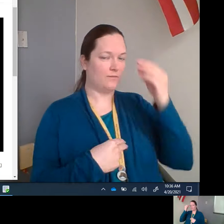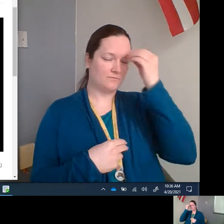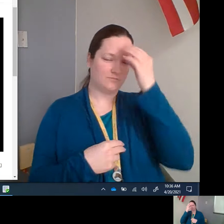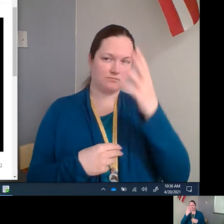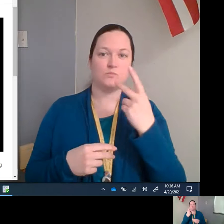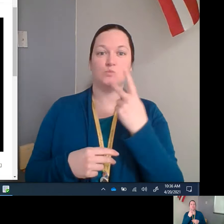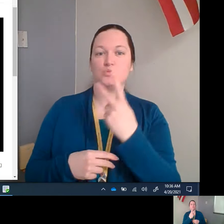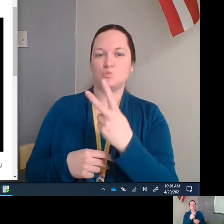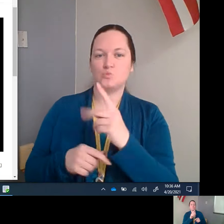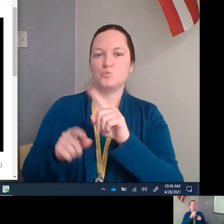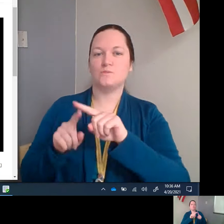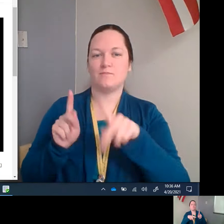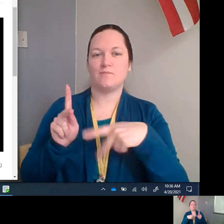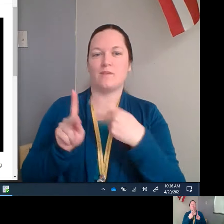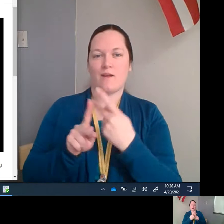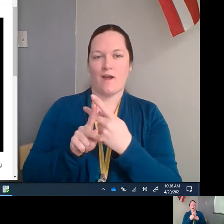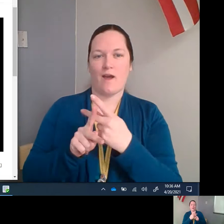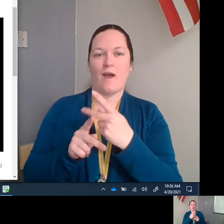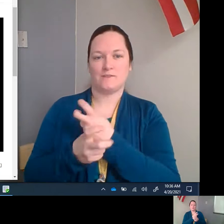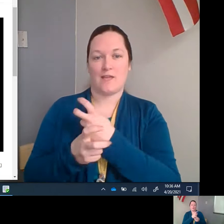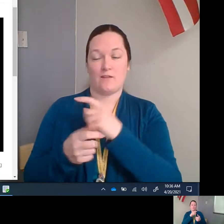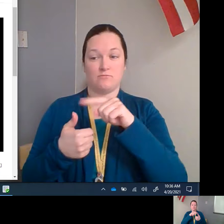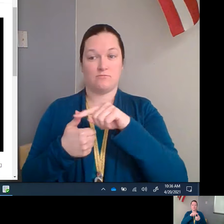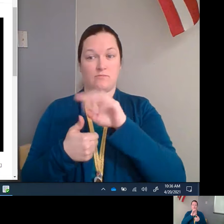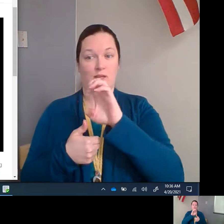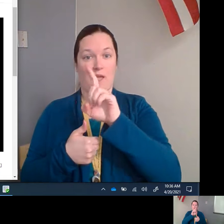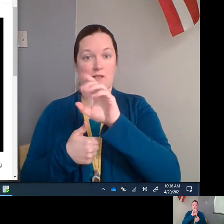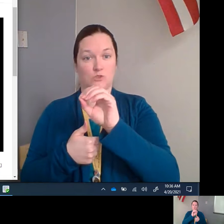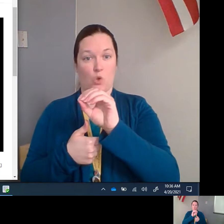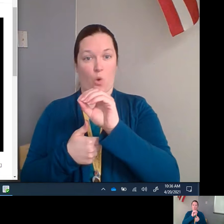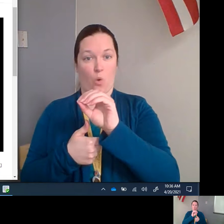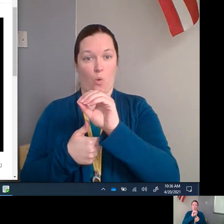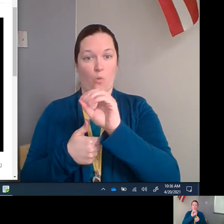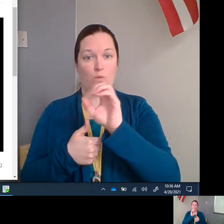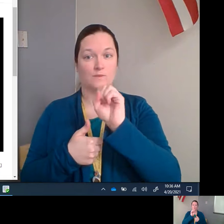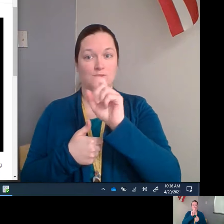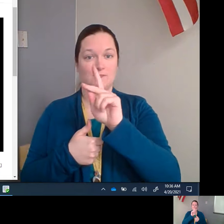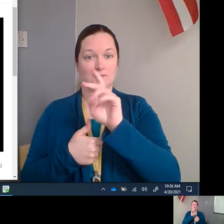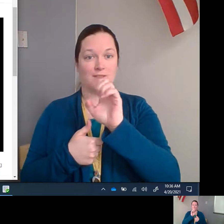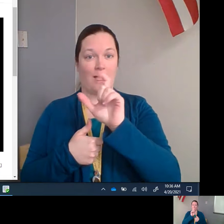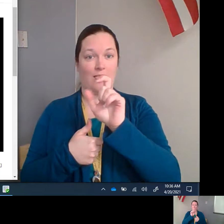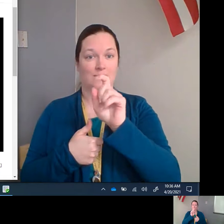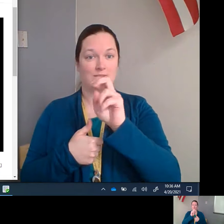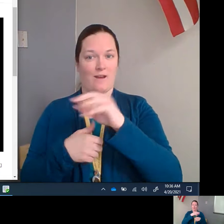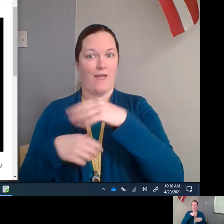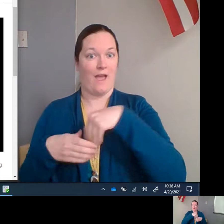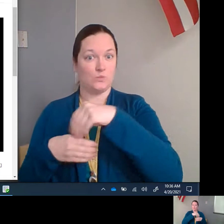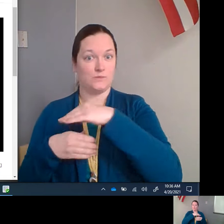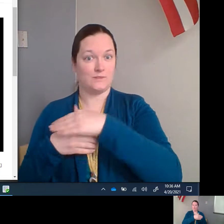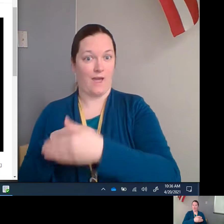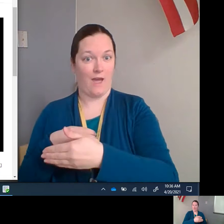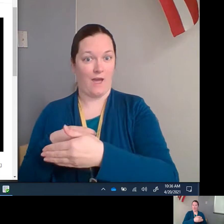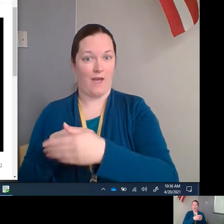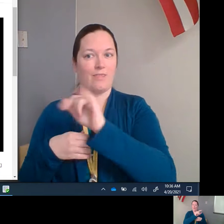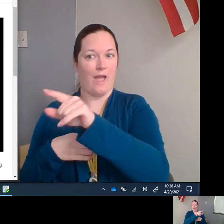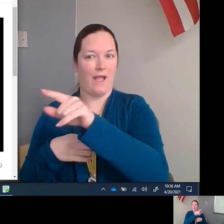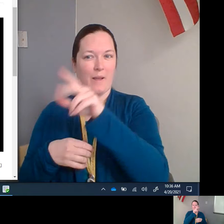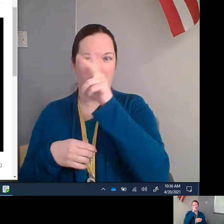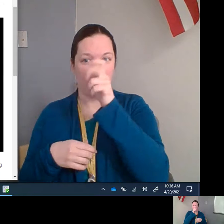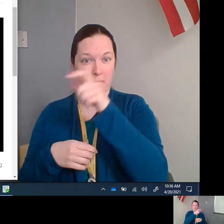skeleton. We could have an exoskeleton, in other words, we could have our skeleton on the outside like we find in these beetles, or we can have an